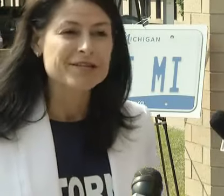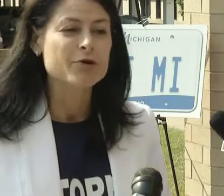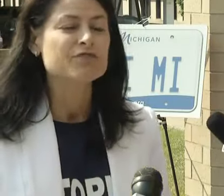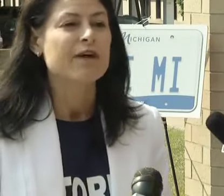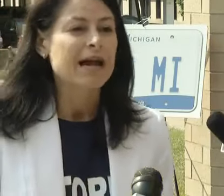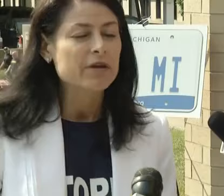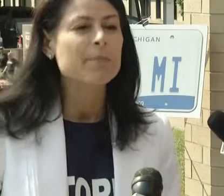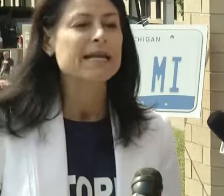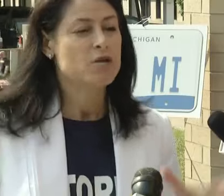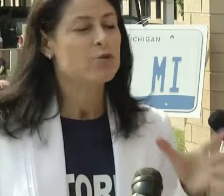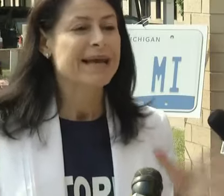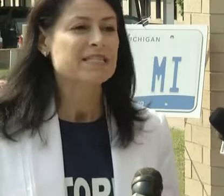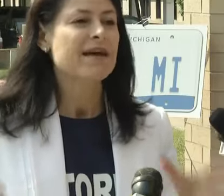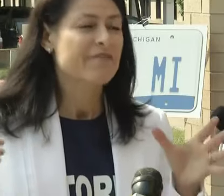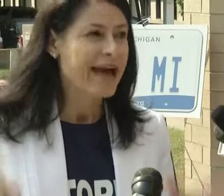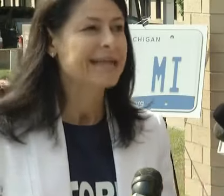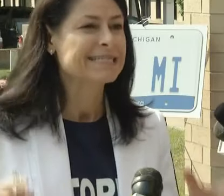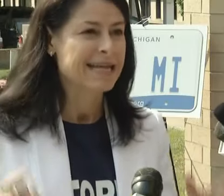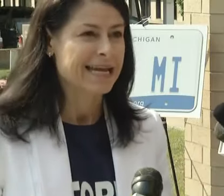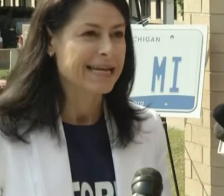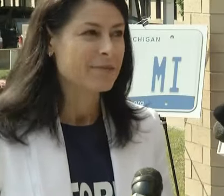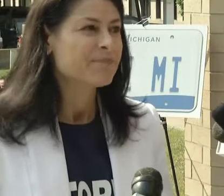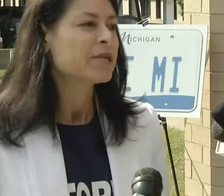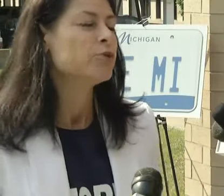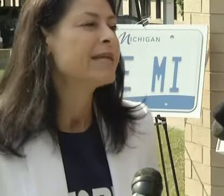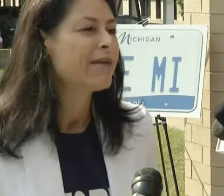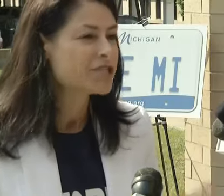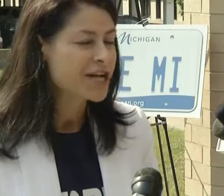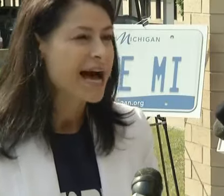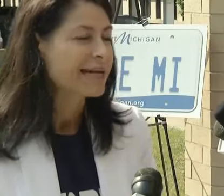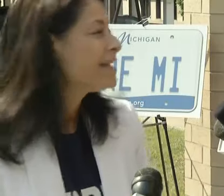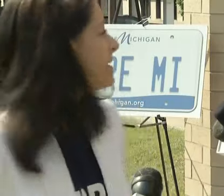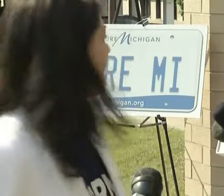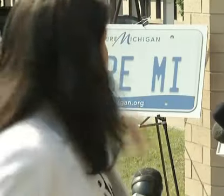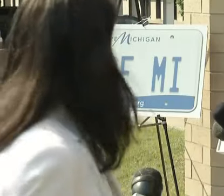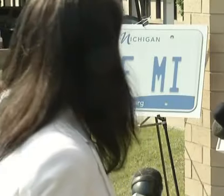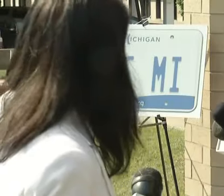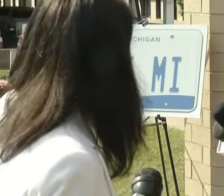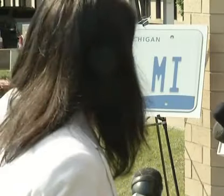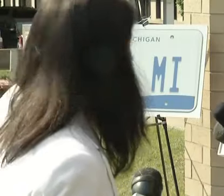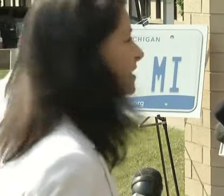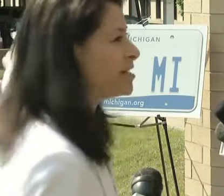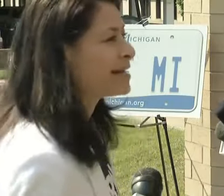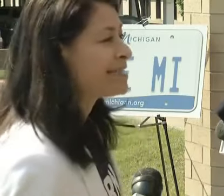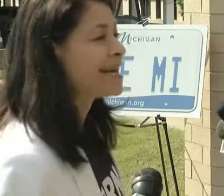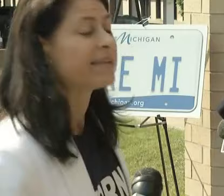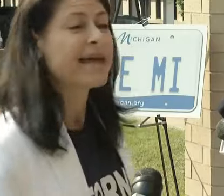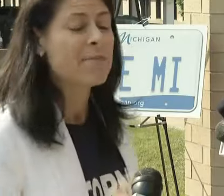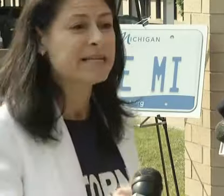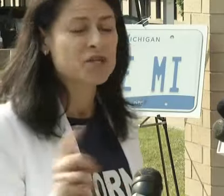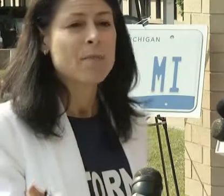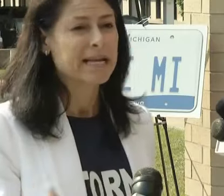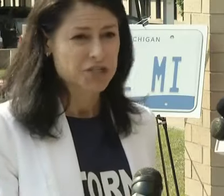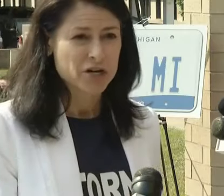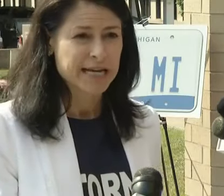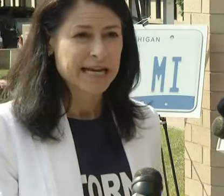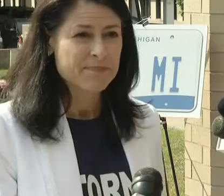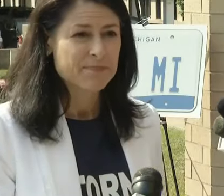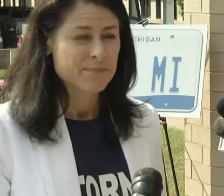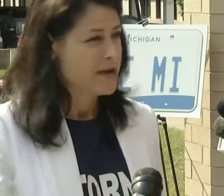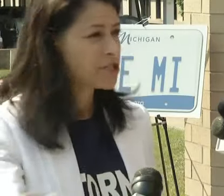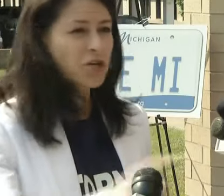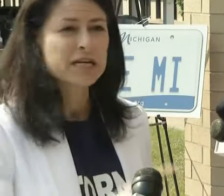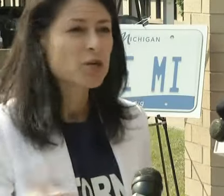what we're going to do is for everybody who gets vaccinated, you can have a shot at the AG in the dunk tank. That means you, Mike